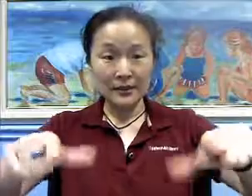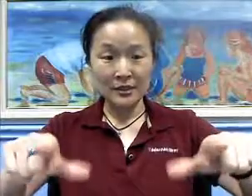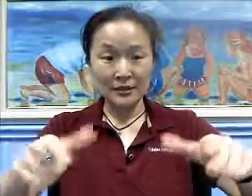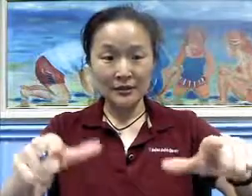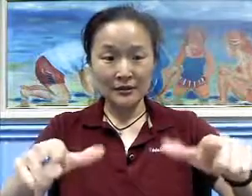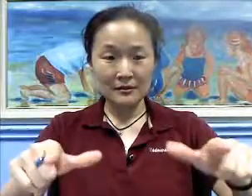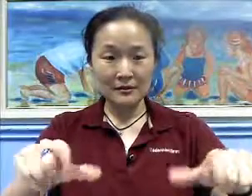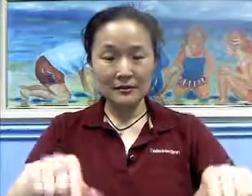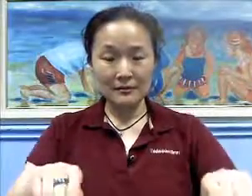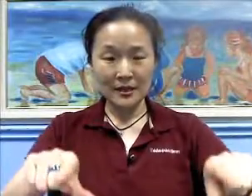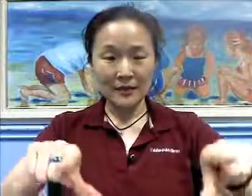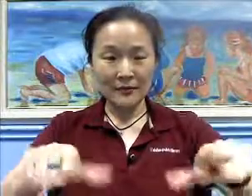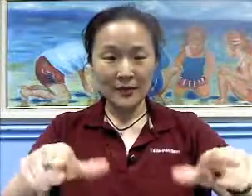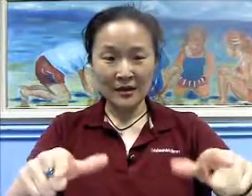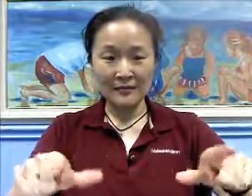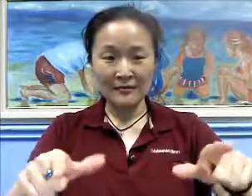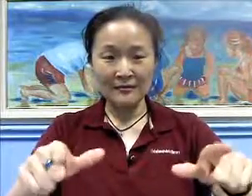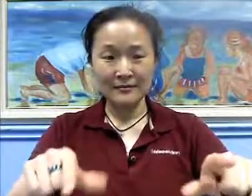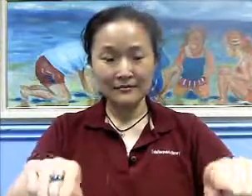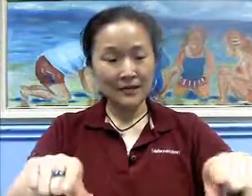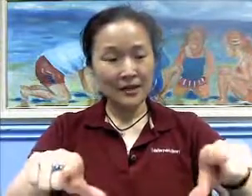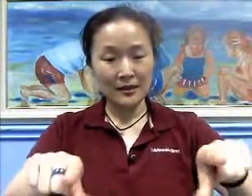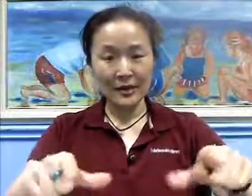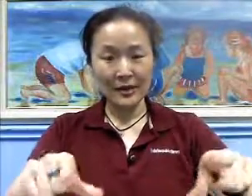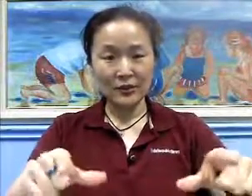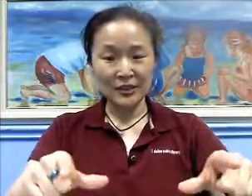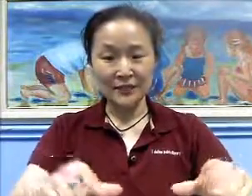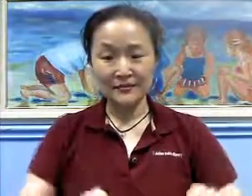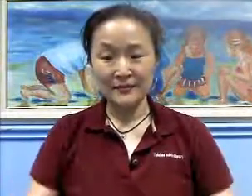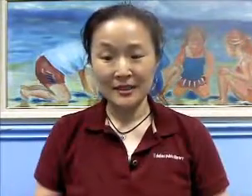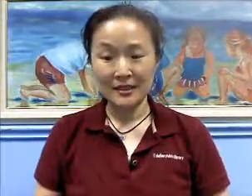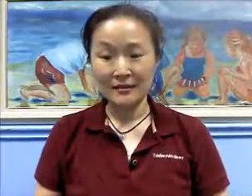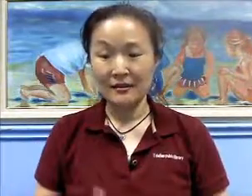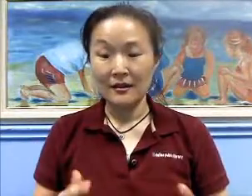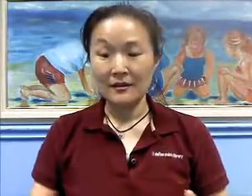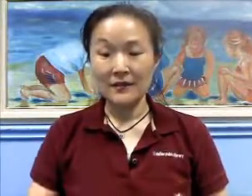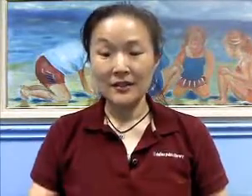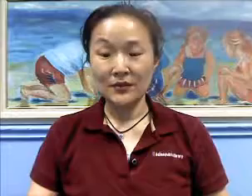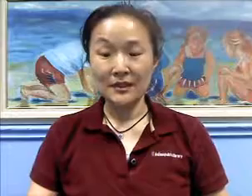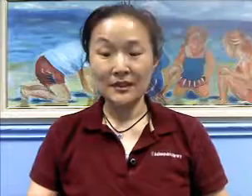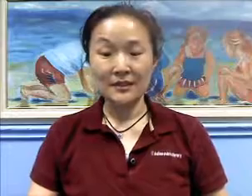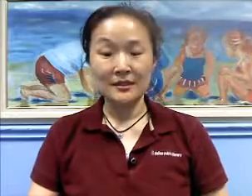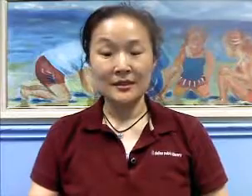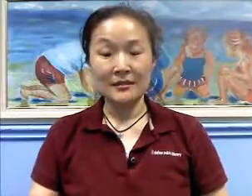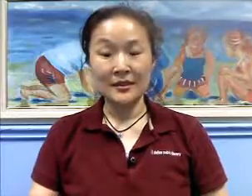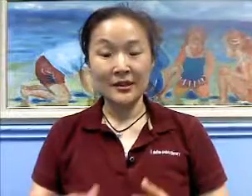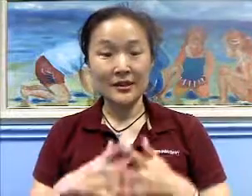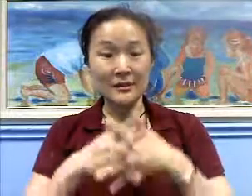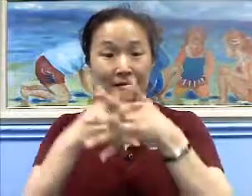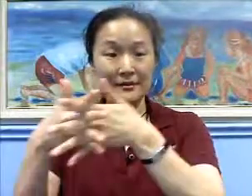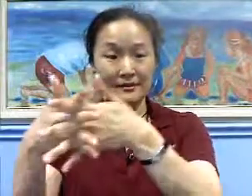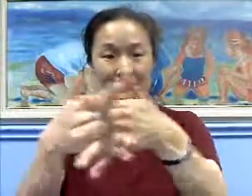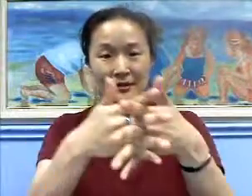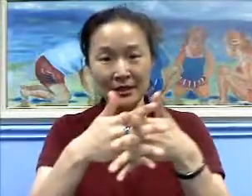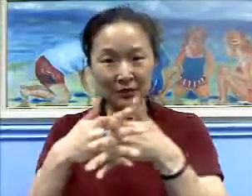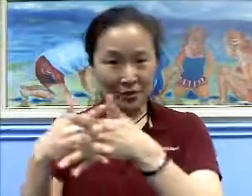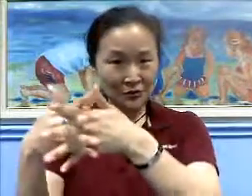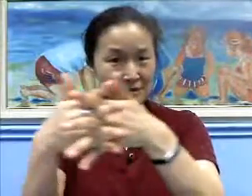just kind of rock them, language. So first one is America. As you know,